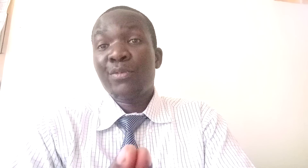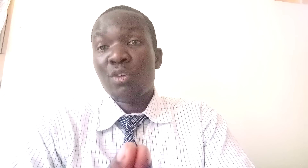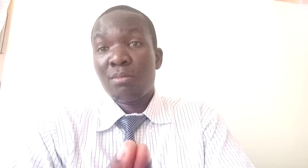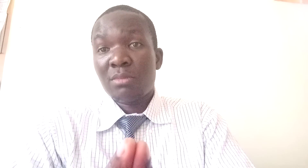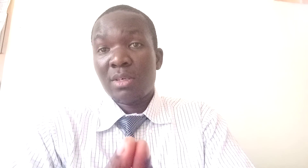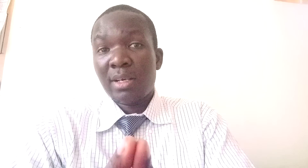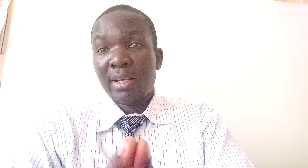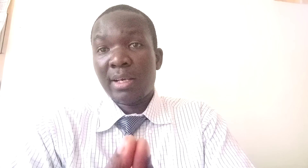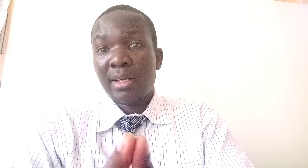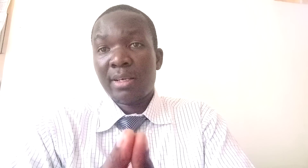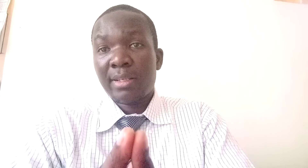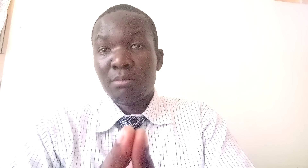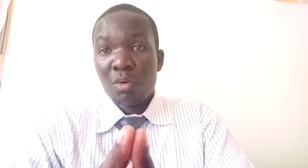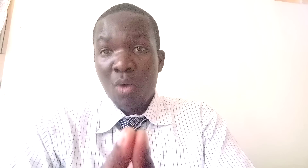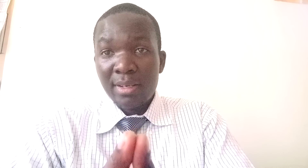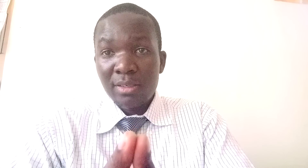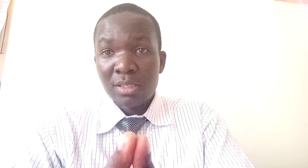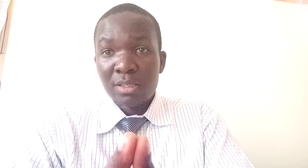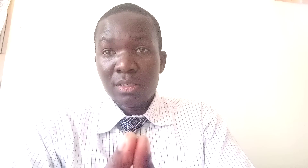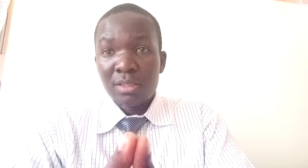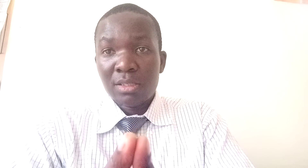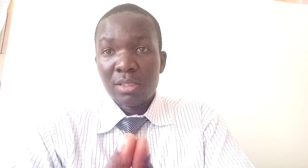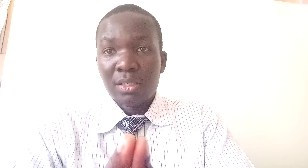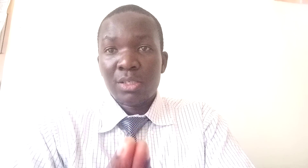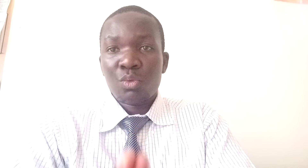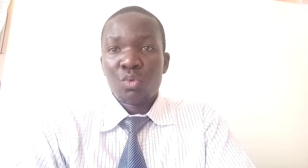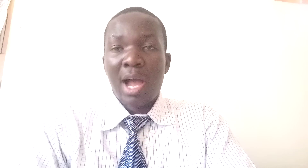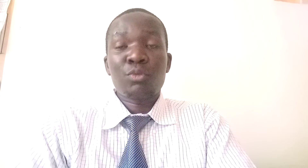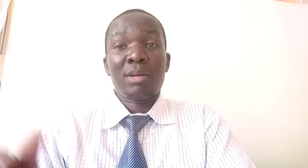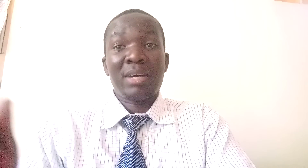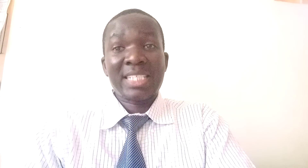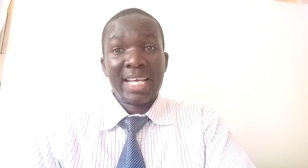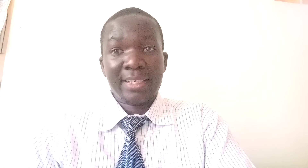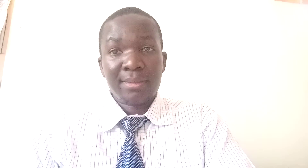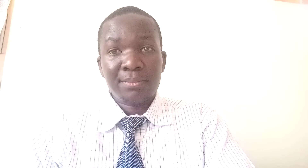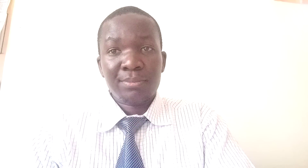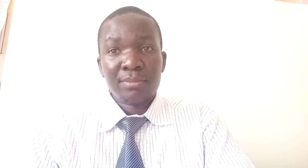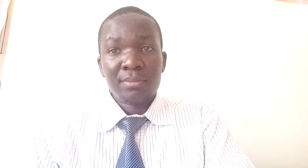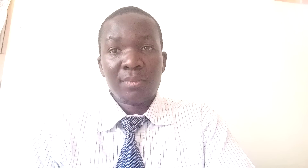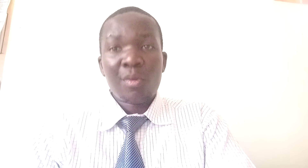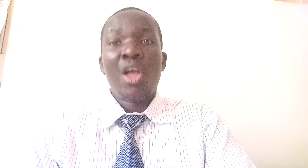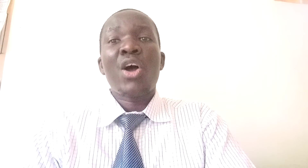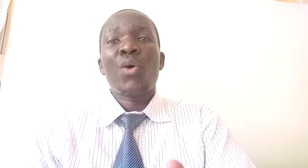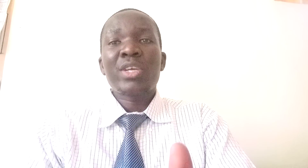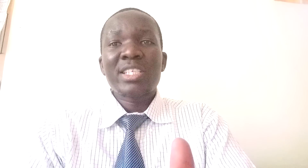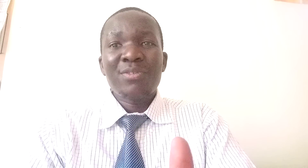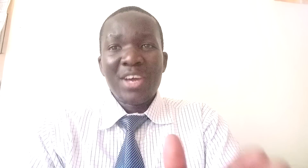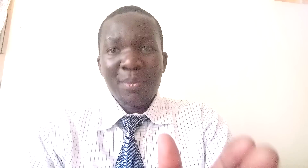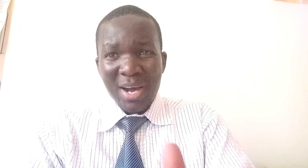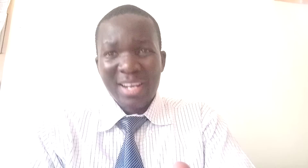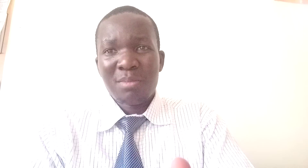from number 1 up to number 10, which is very